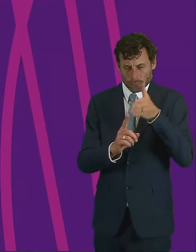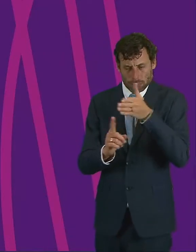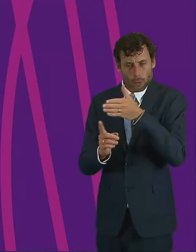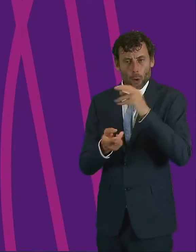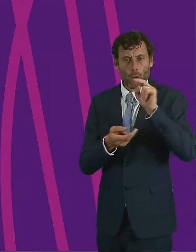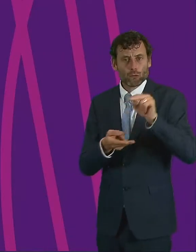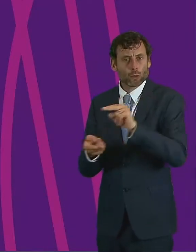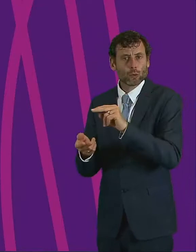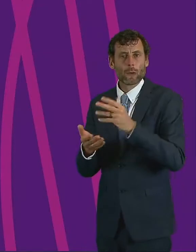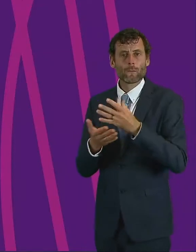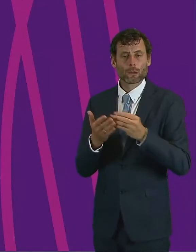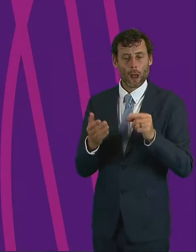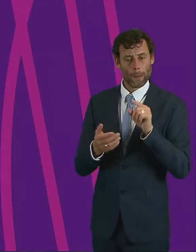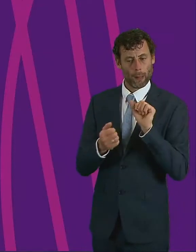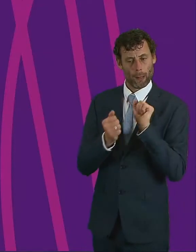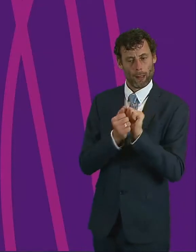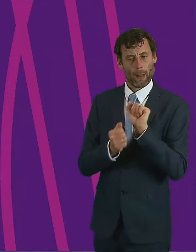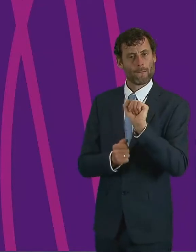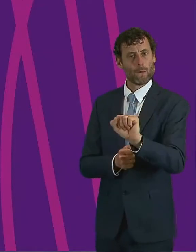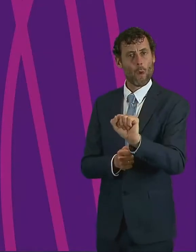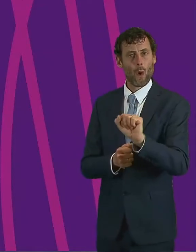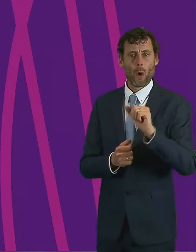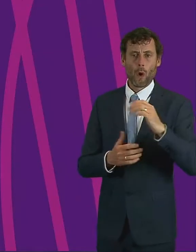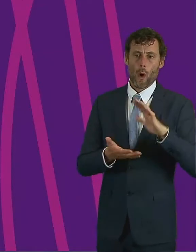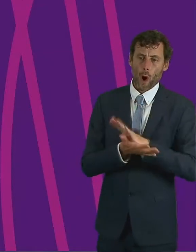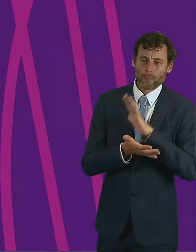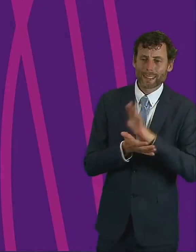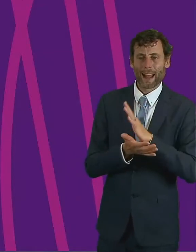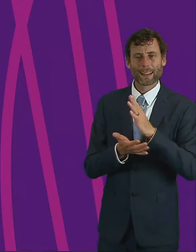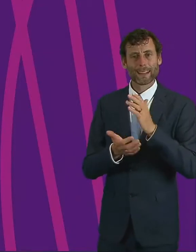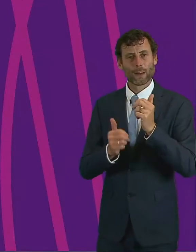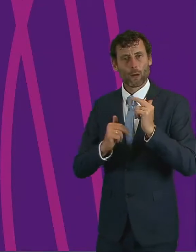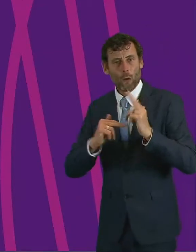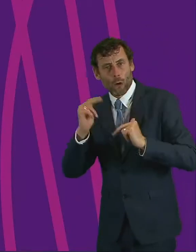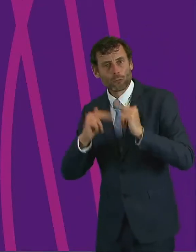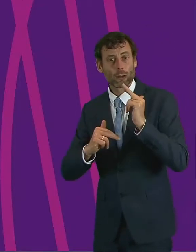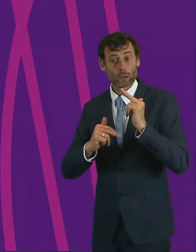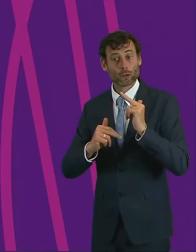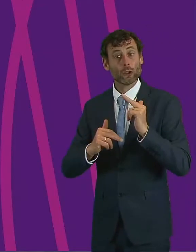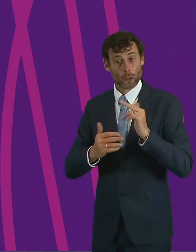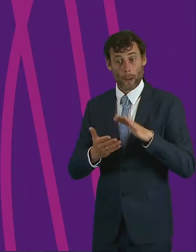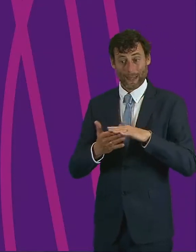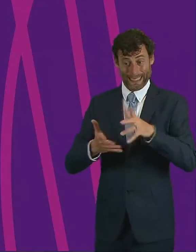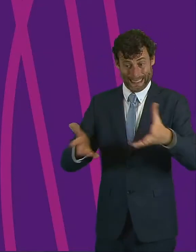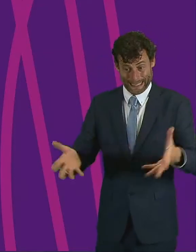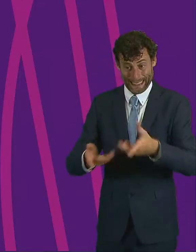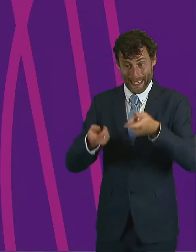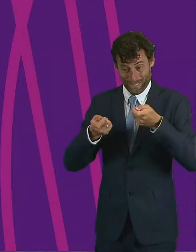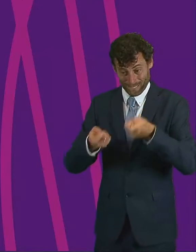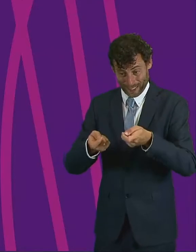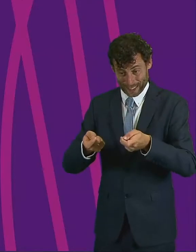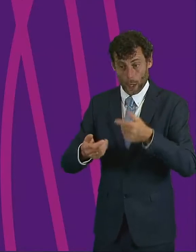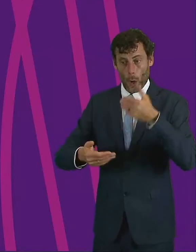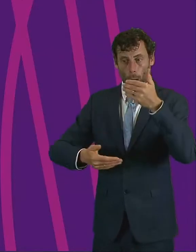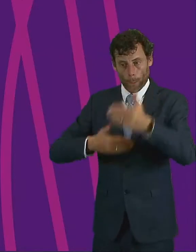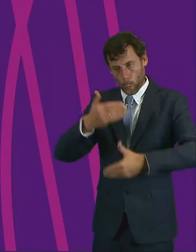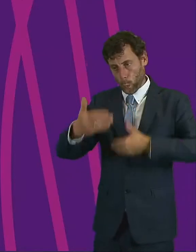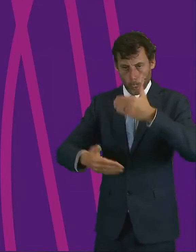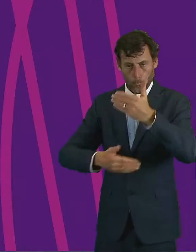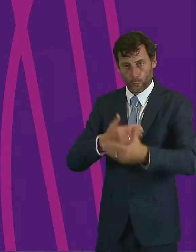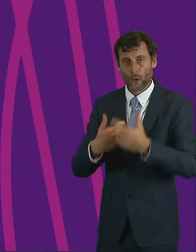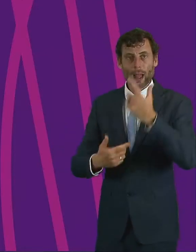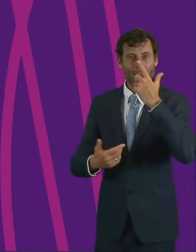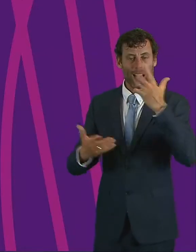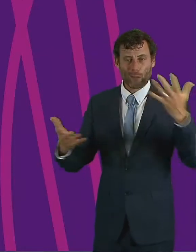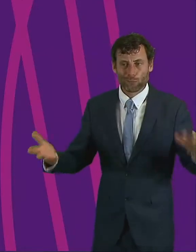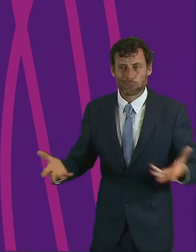as hospitality and construction to support those businesses and boost consumer spending. That would help Scottish households and provide